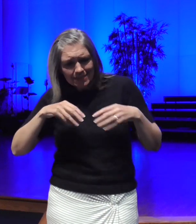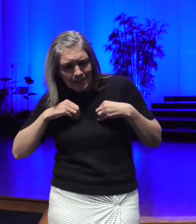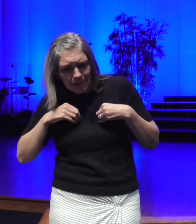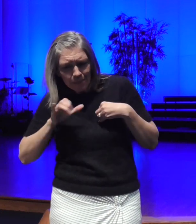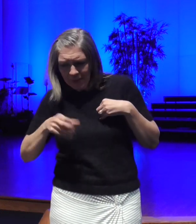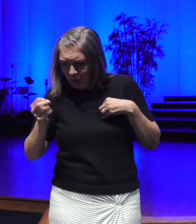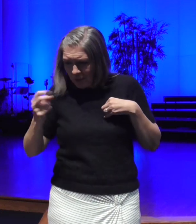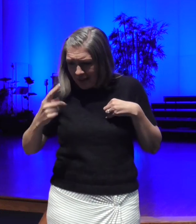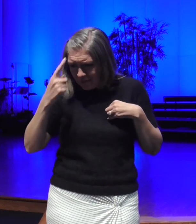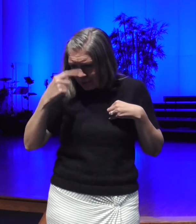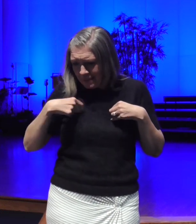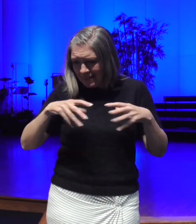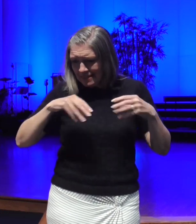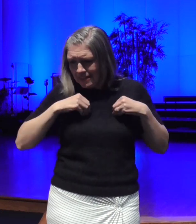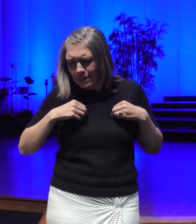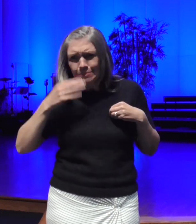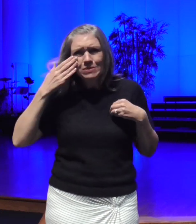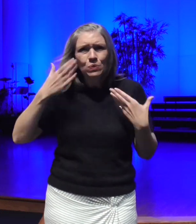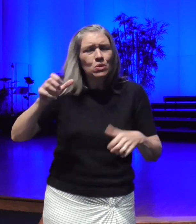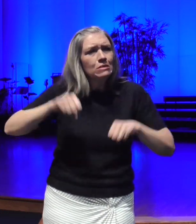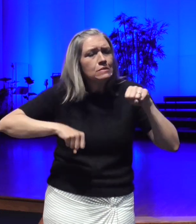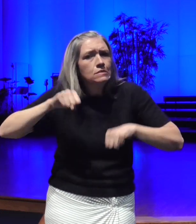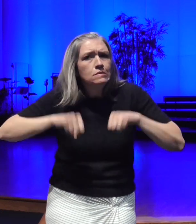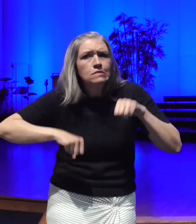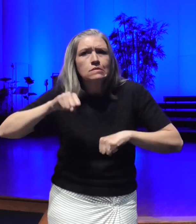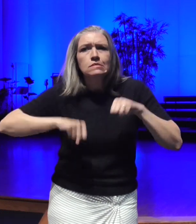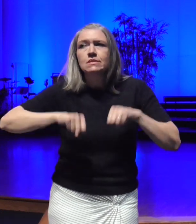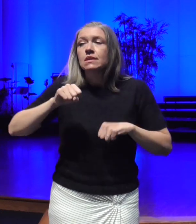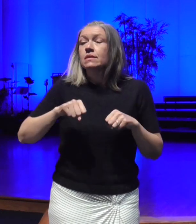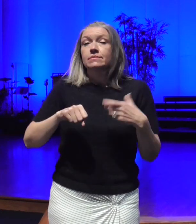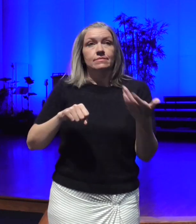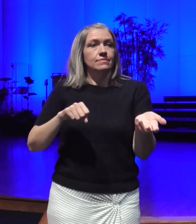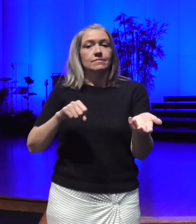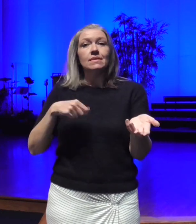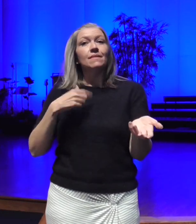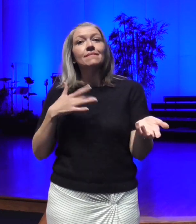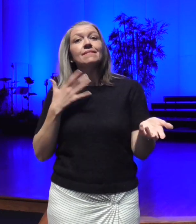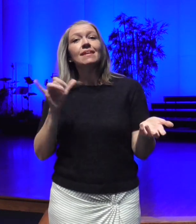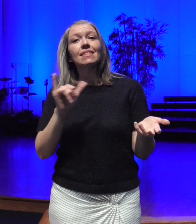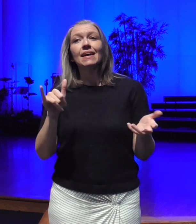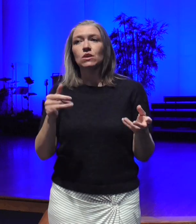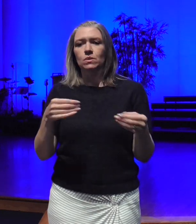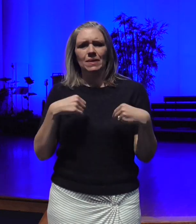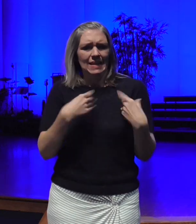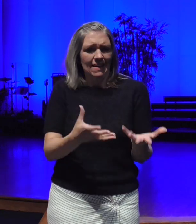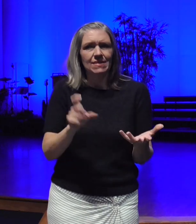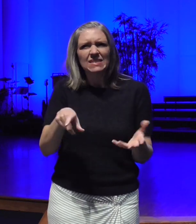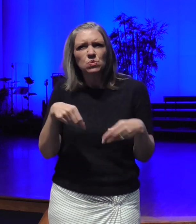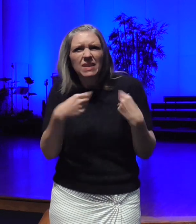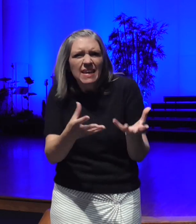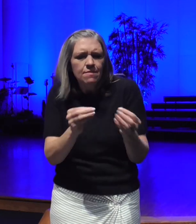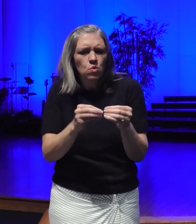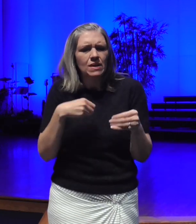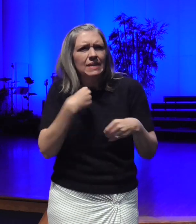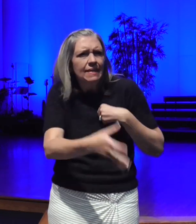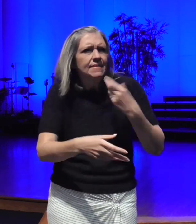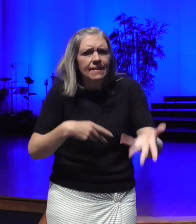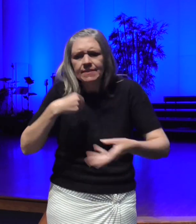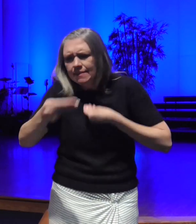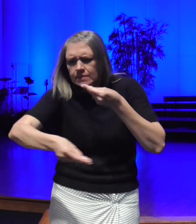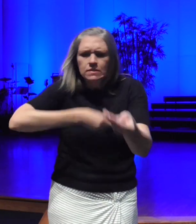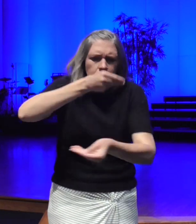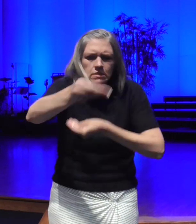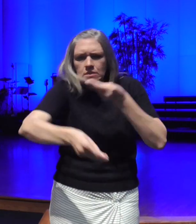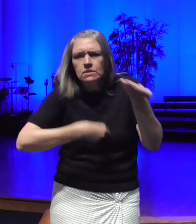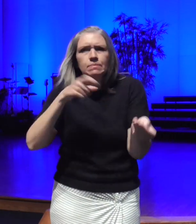Is that okay for me to accept it? I don't know if I should. But we feel like we've been giving these messages. Well, you got to give, you got to give, you got to give, you got to be in circulation, you